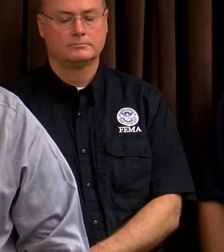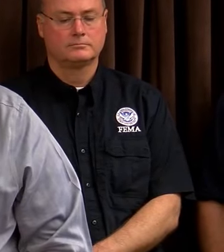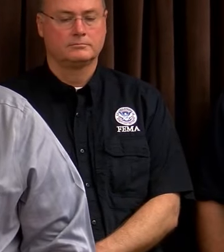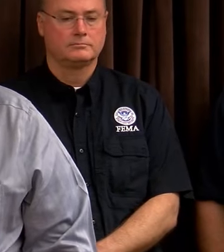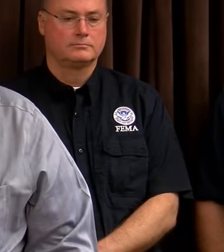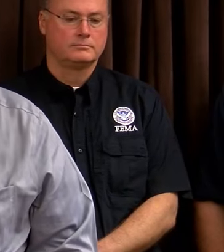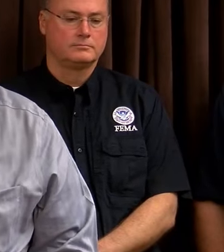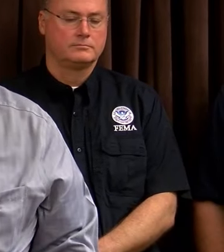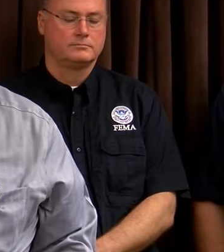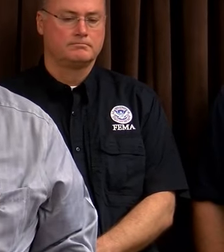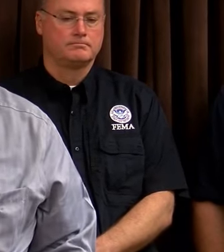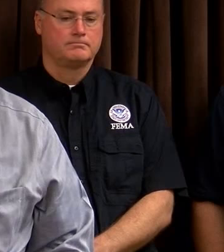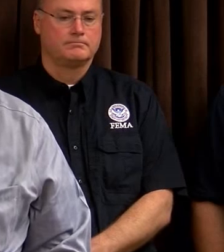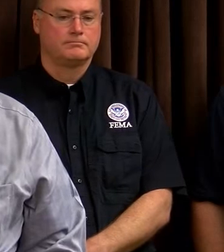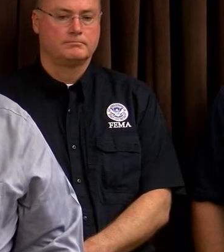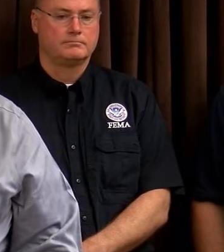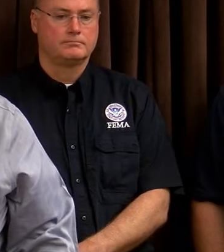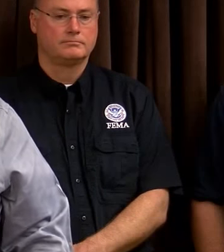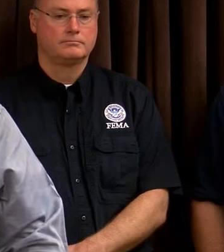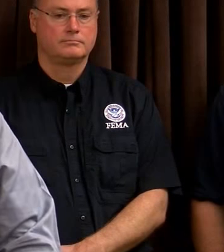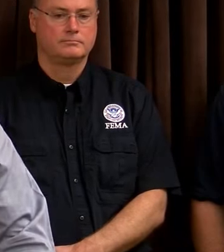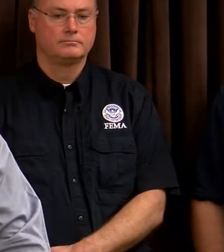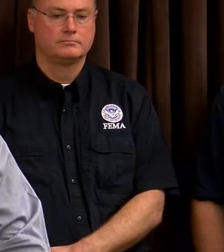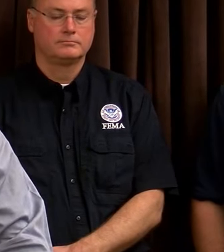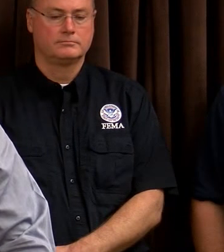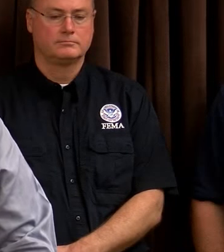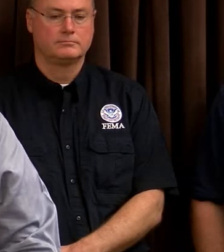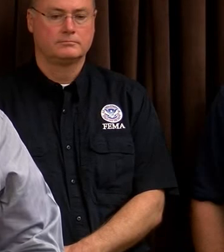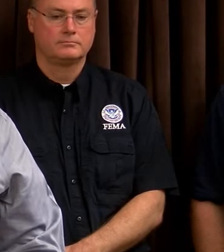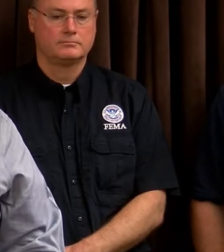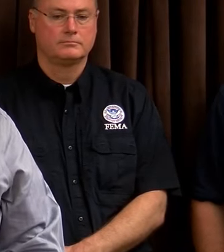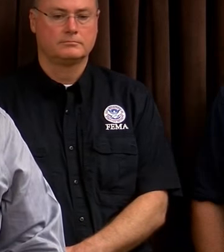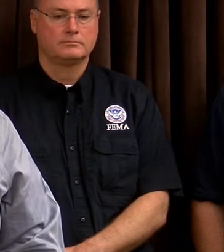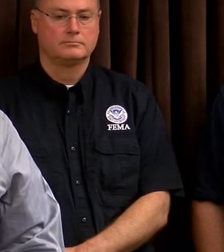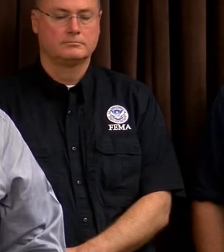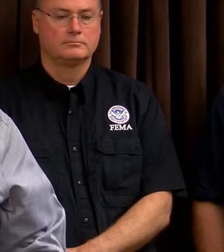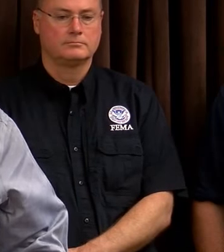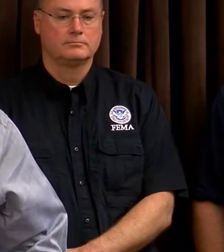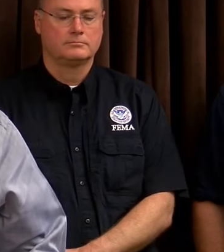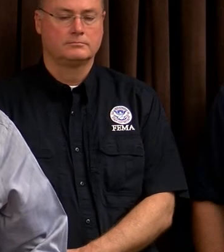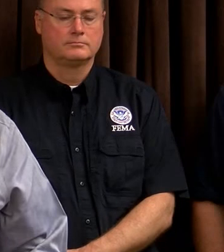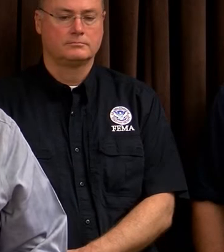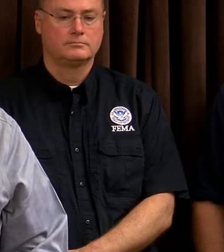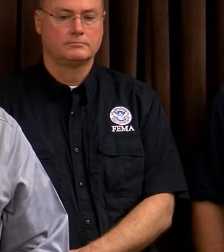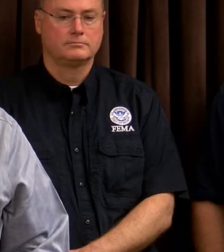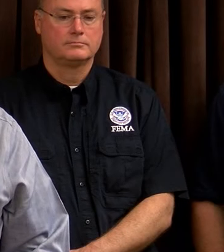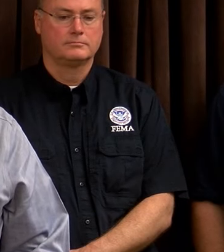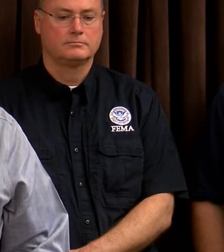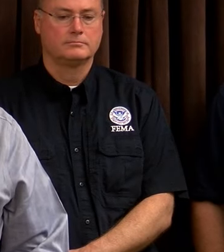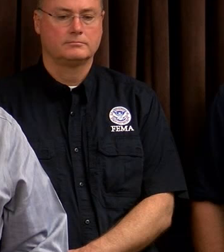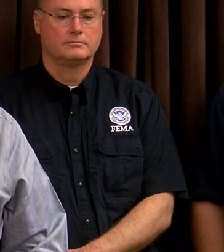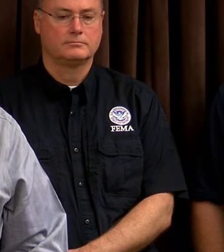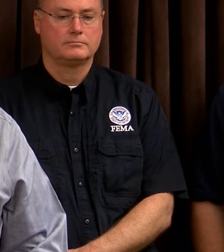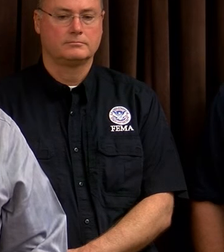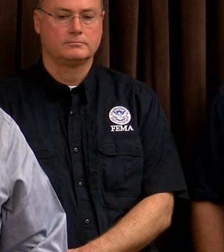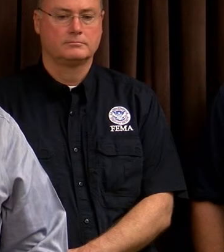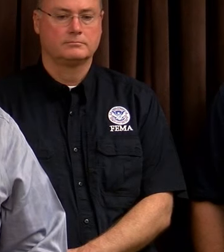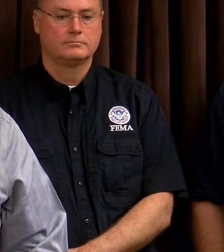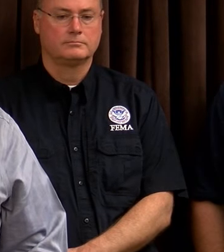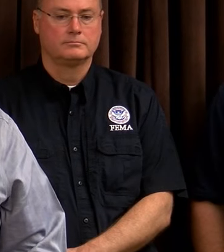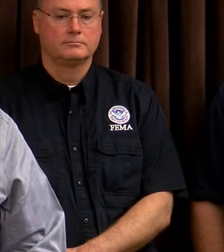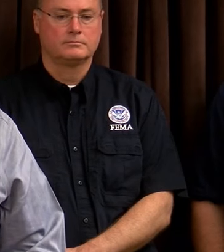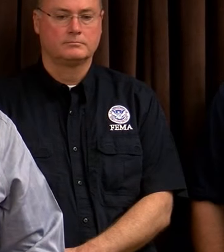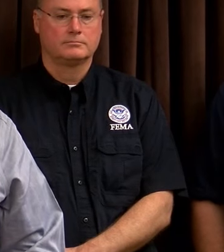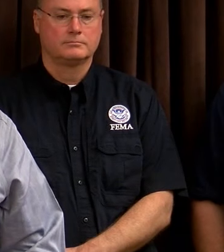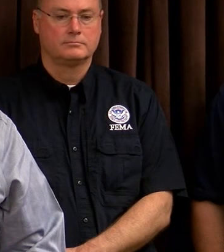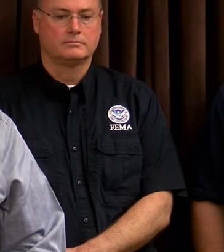fire, I've seen our local fire folks working with CAL FIRE in their base camp. Our local CHP, thank